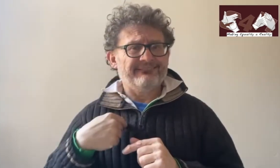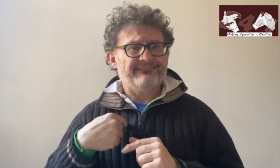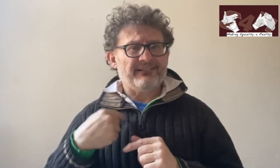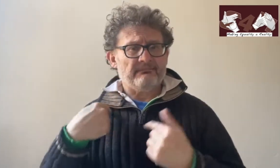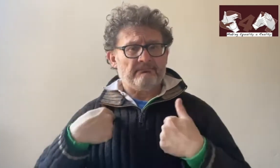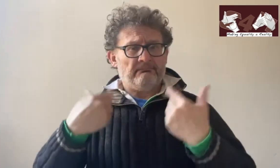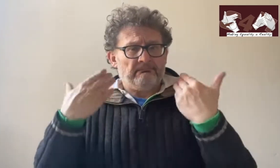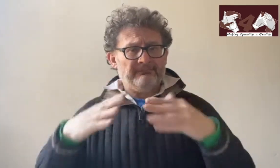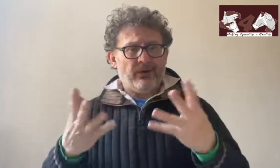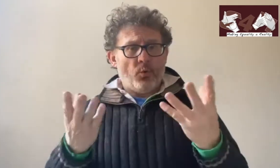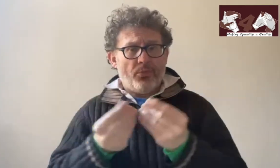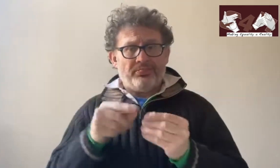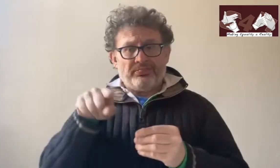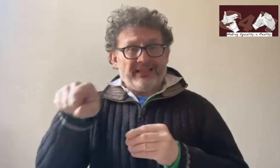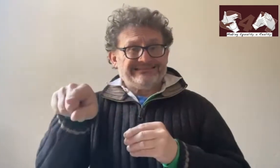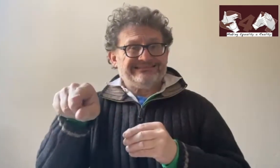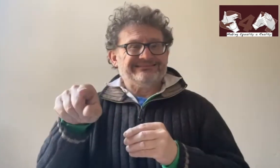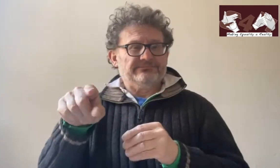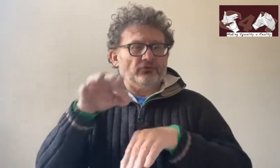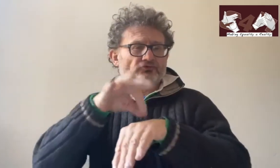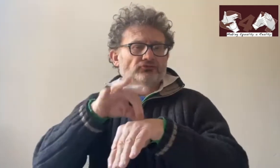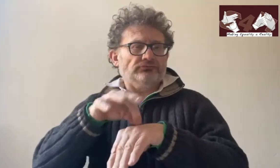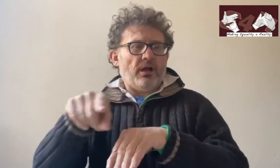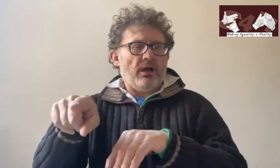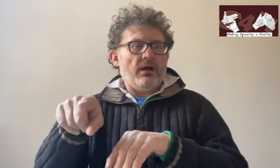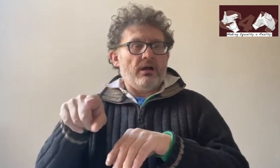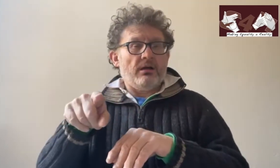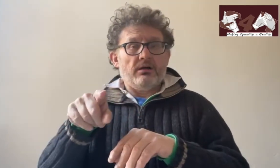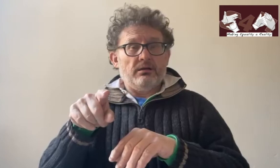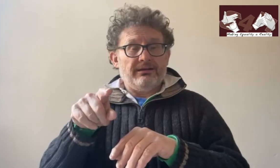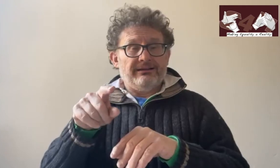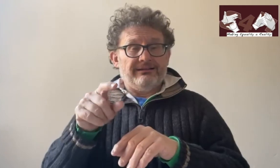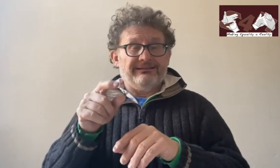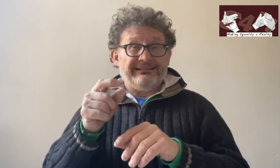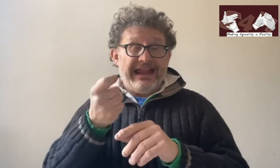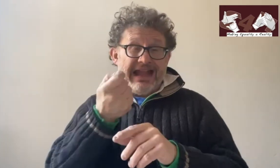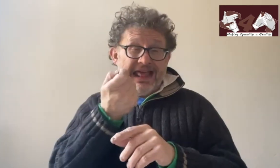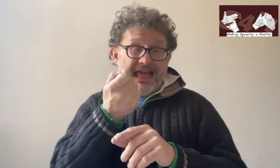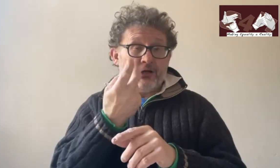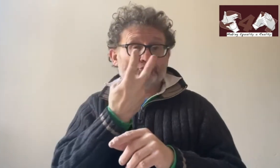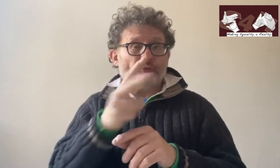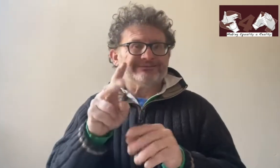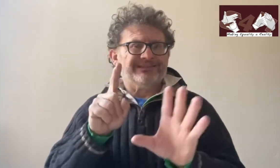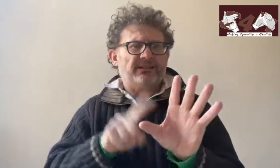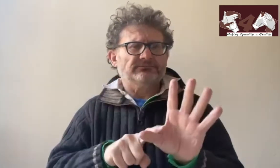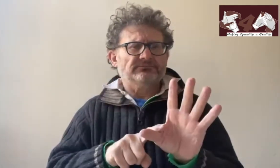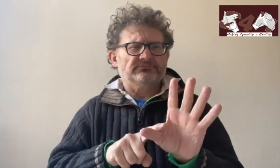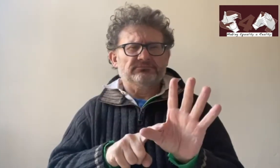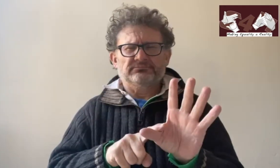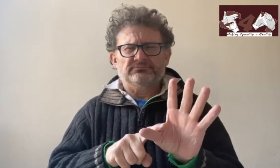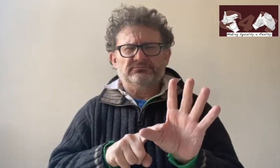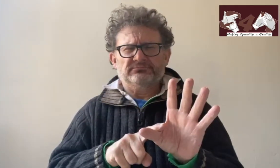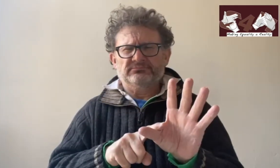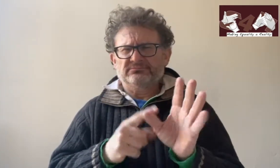know I'm deaf, don't you? And I've been with this particular practice now for, what, 20 years?